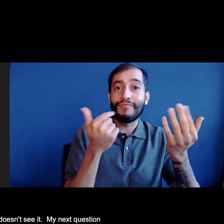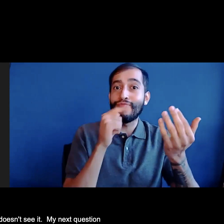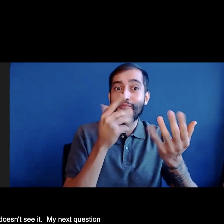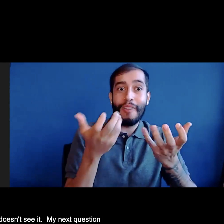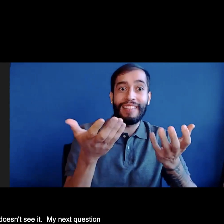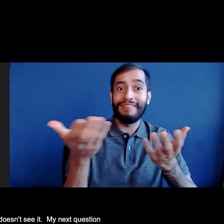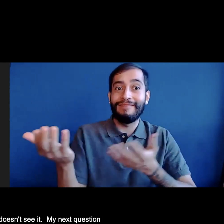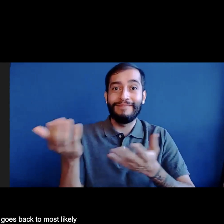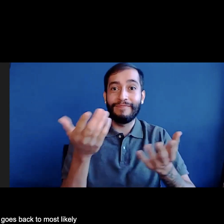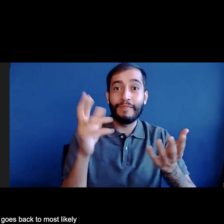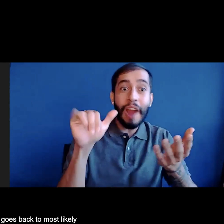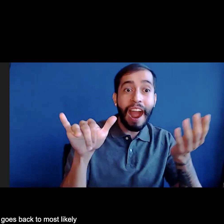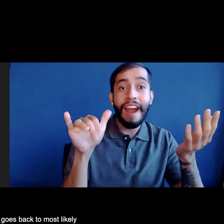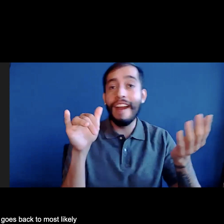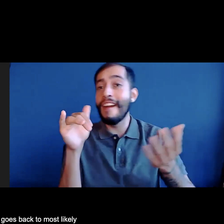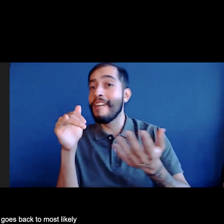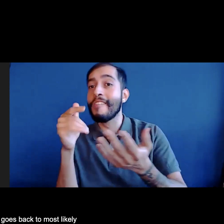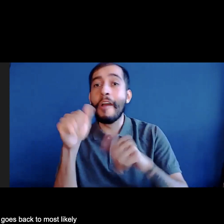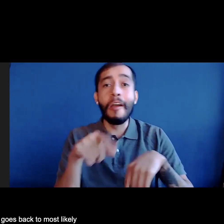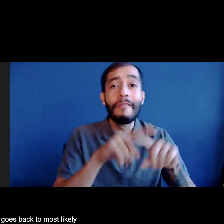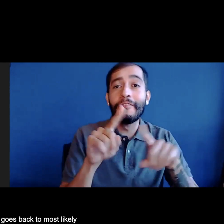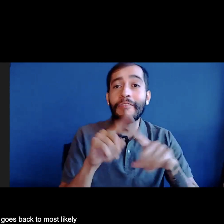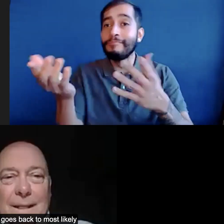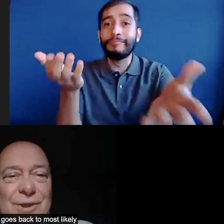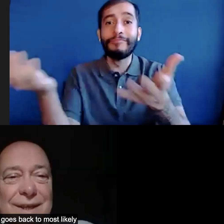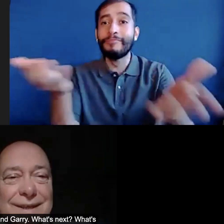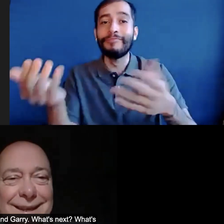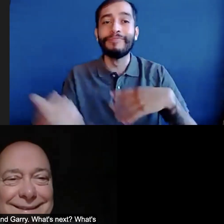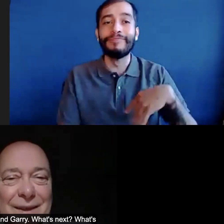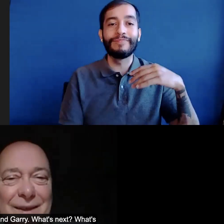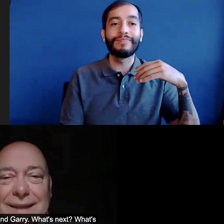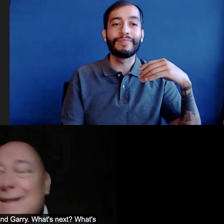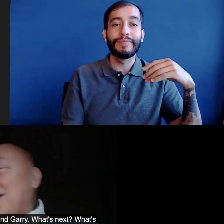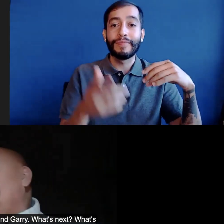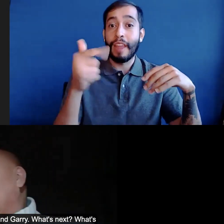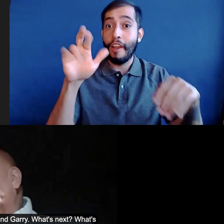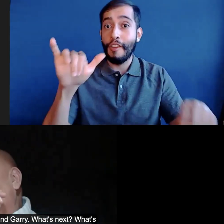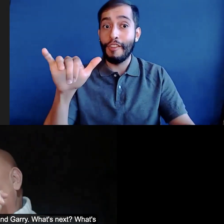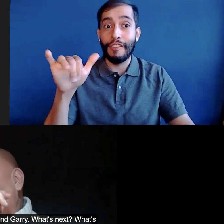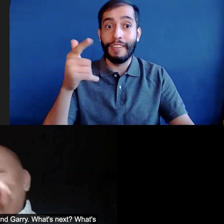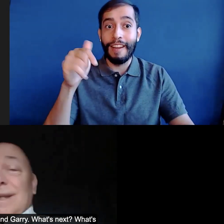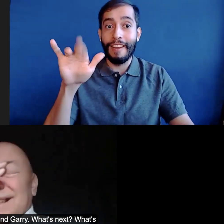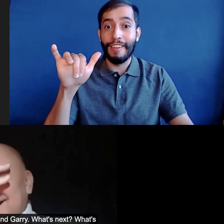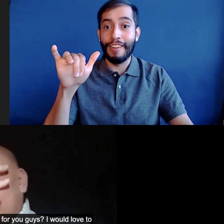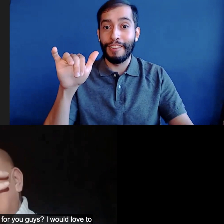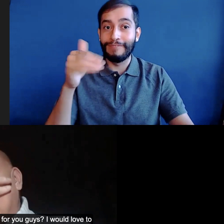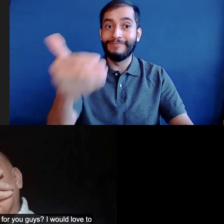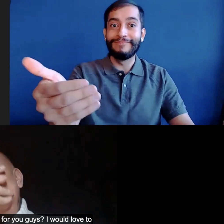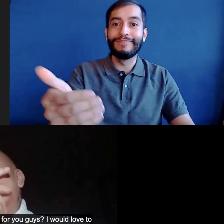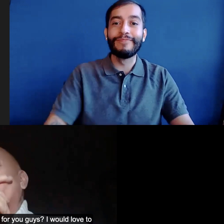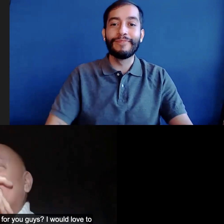front. Should I pop in? By all Did means. you say? Yeah, thanks. Yeah, no, it's great. I was loving listening